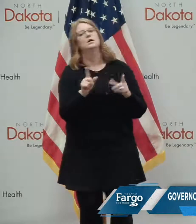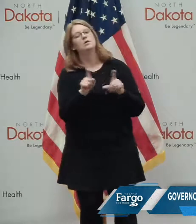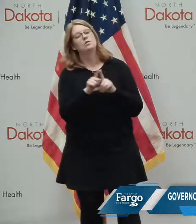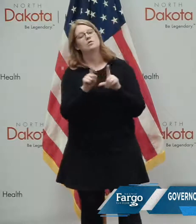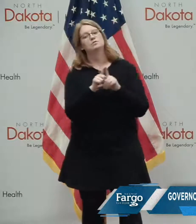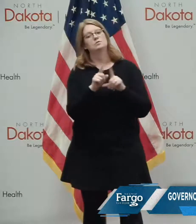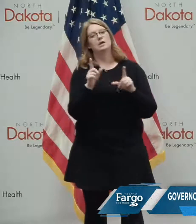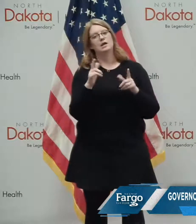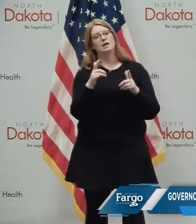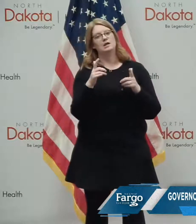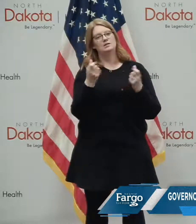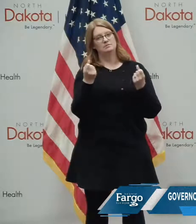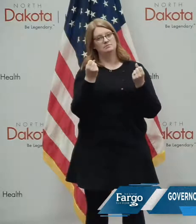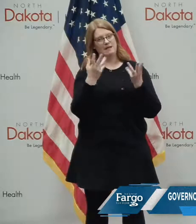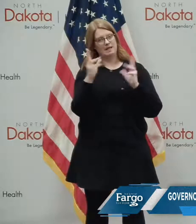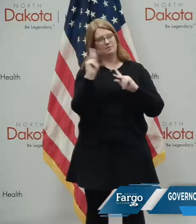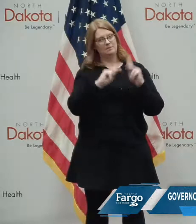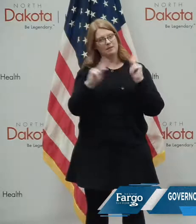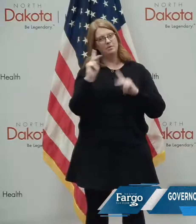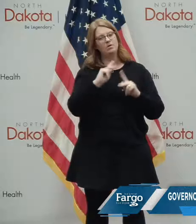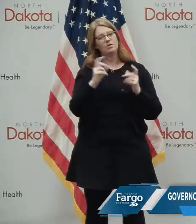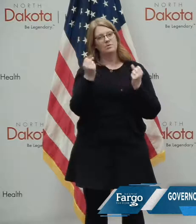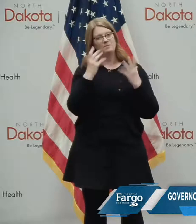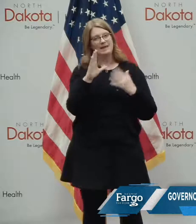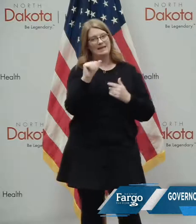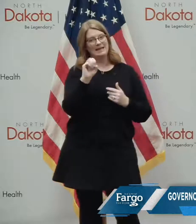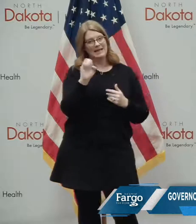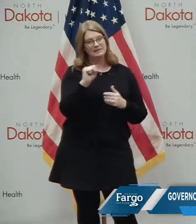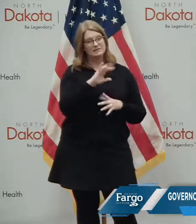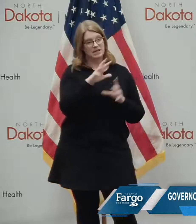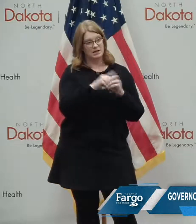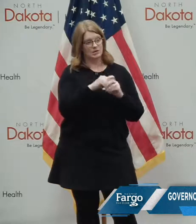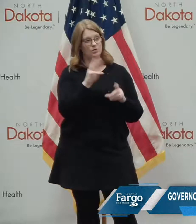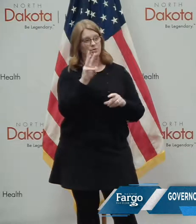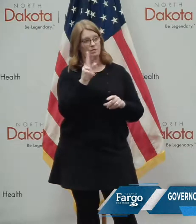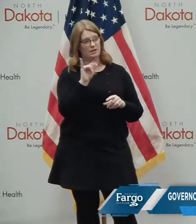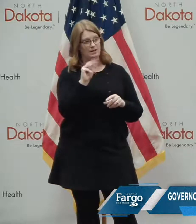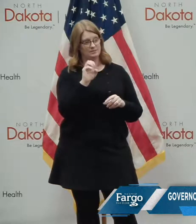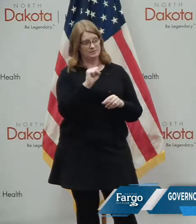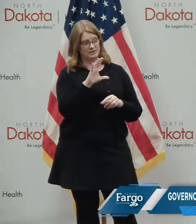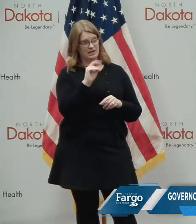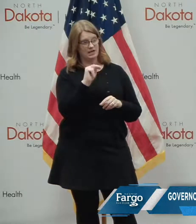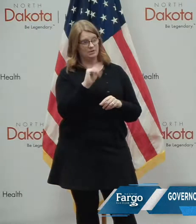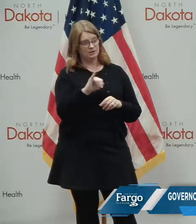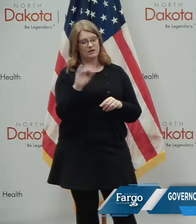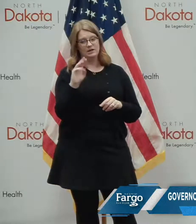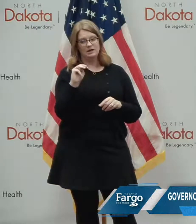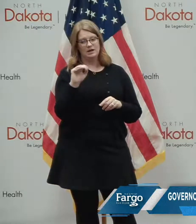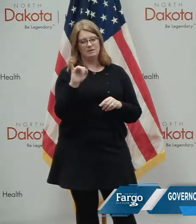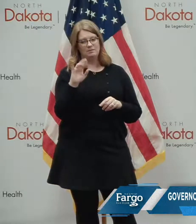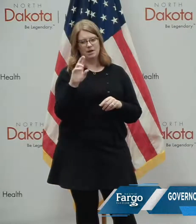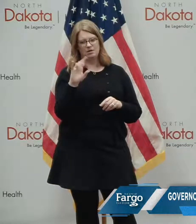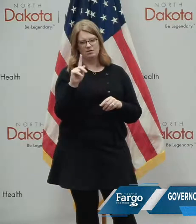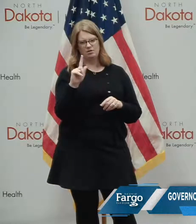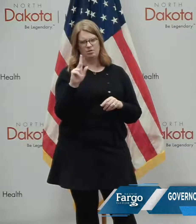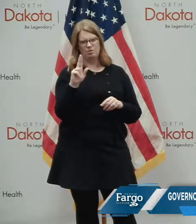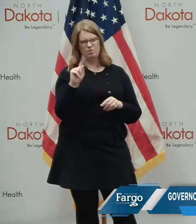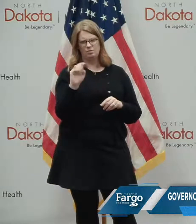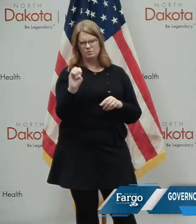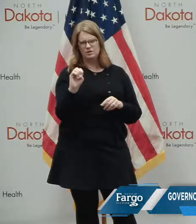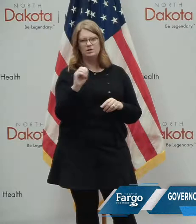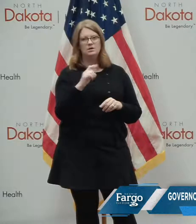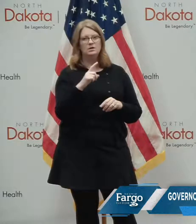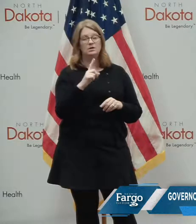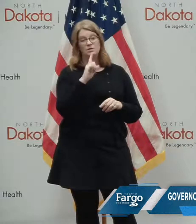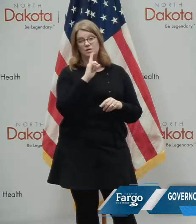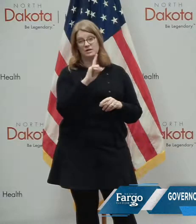large populations or large number of cases. That included Williams County, and Mayor Klug from Williston was on there. And I just want to say I think